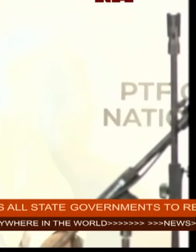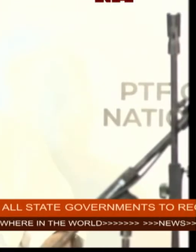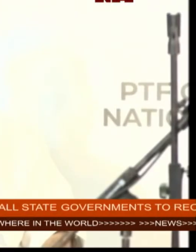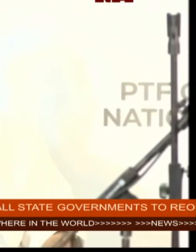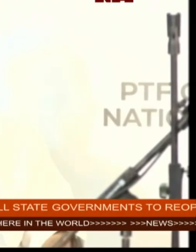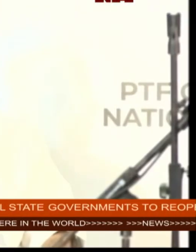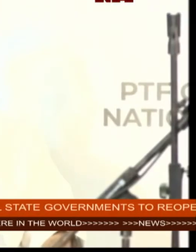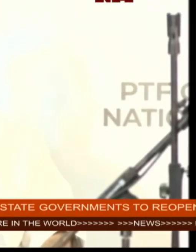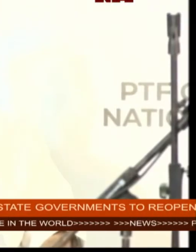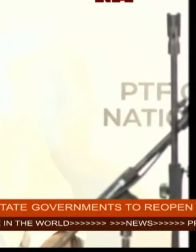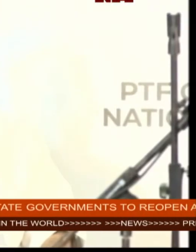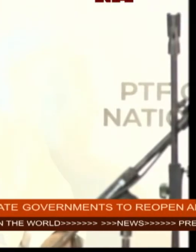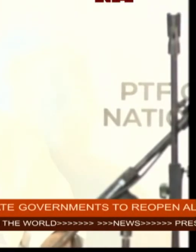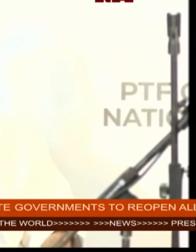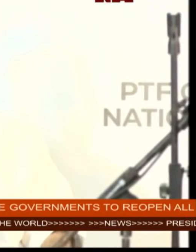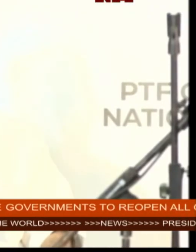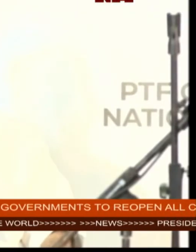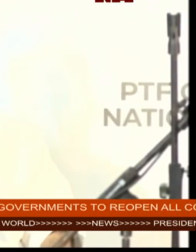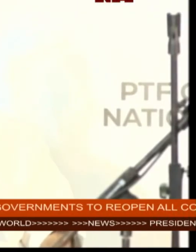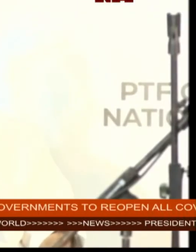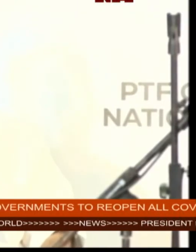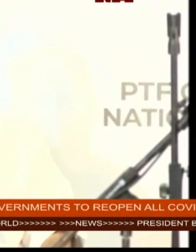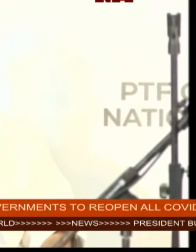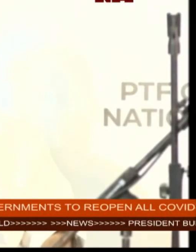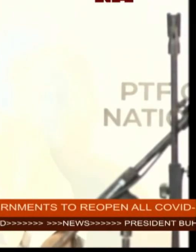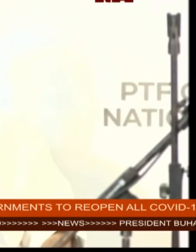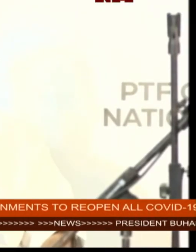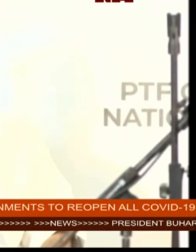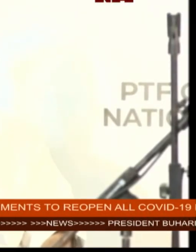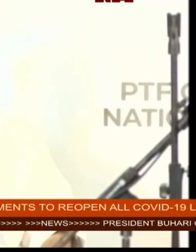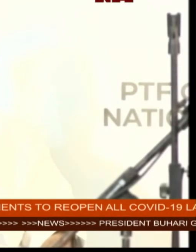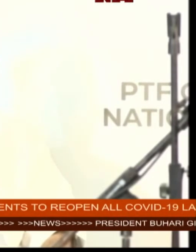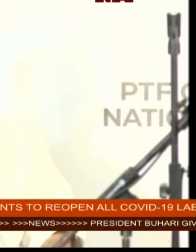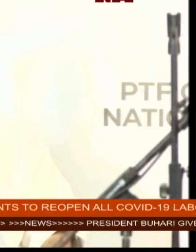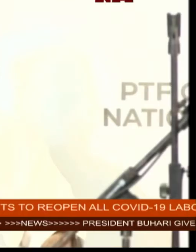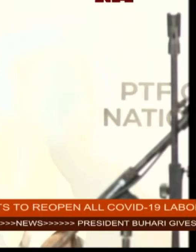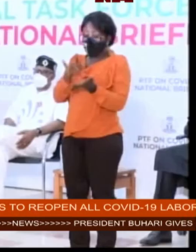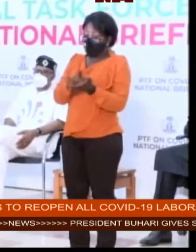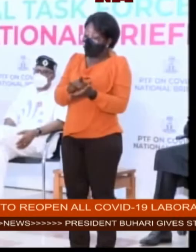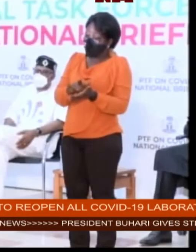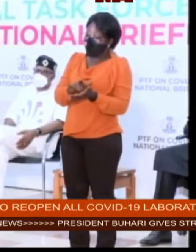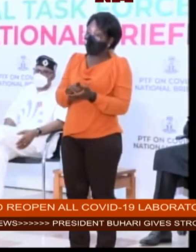the oxygen, medical oxygen, and the use of dexamethasone,